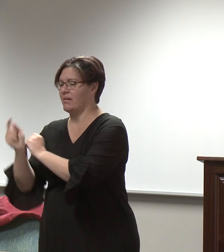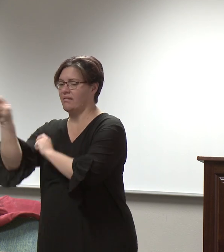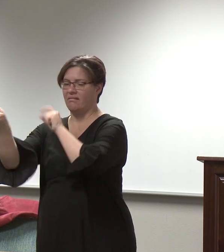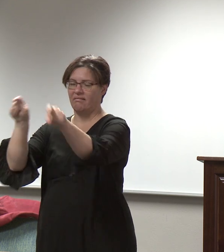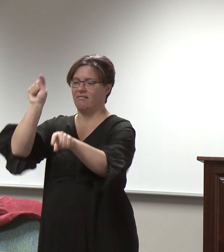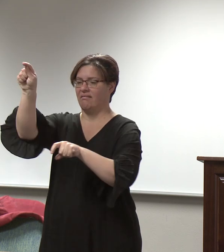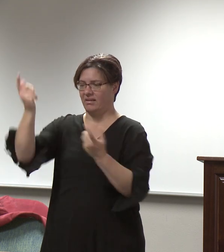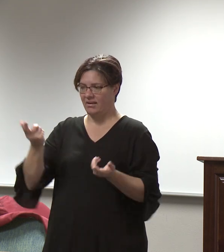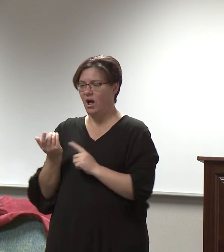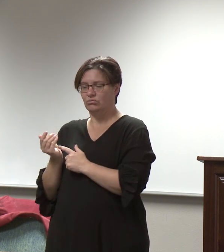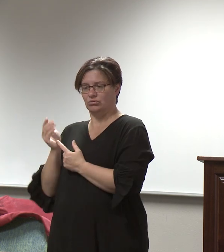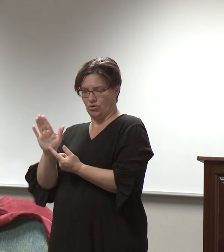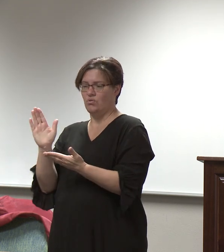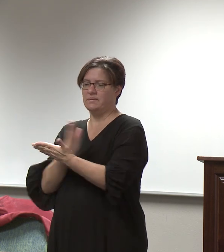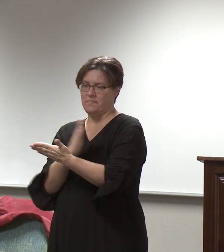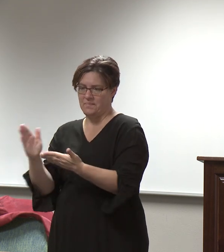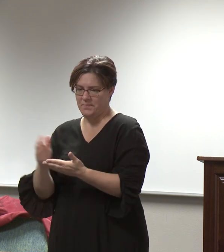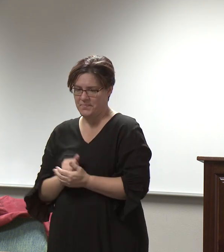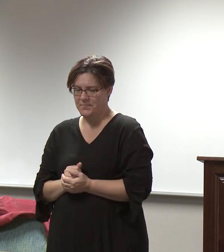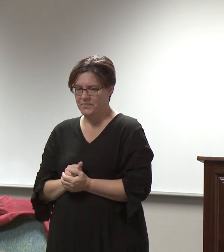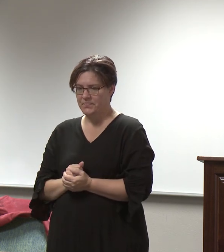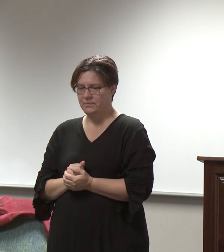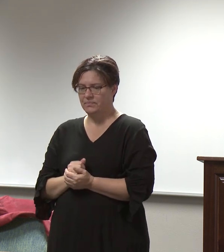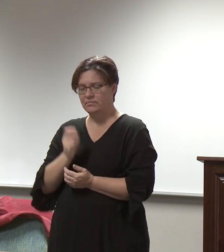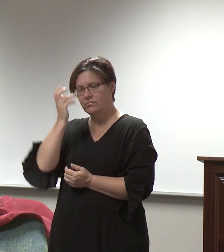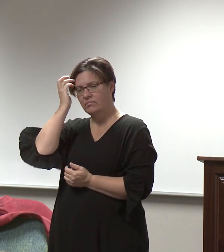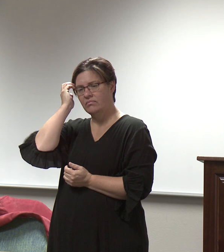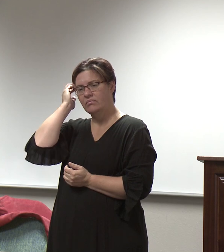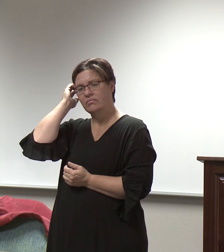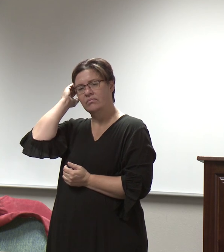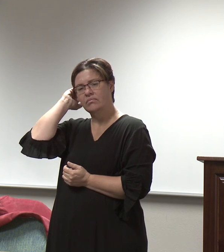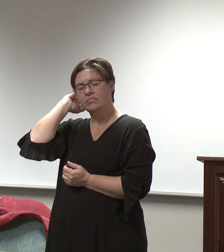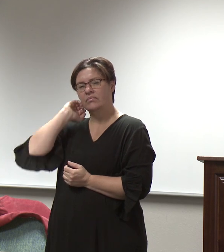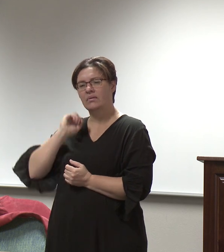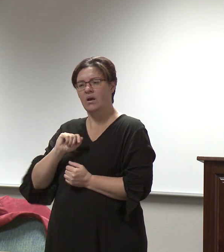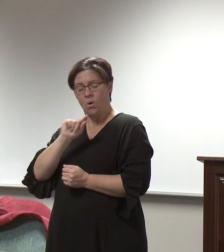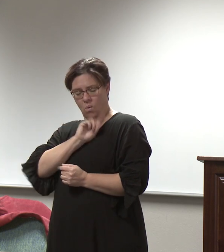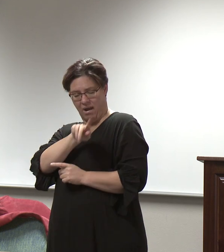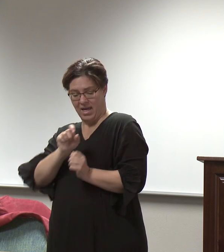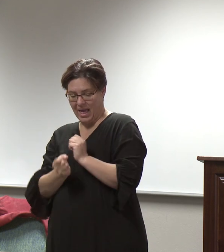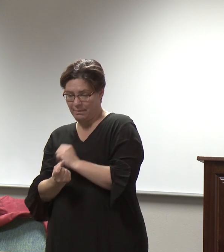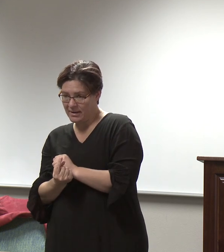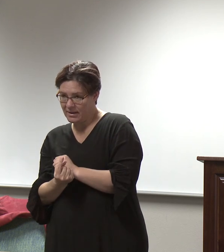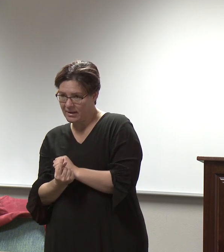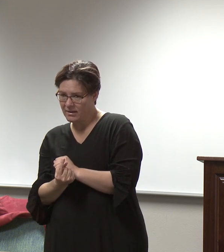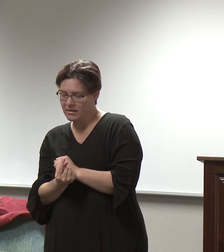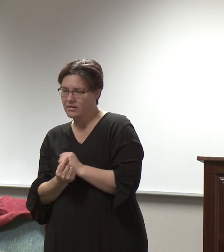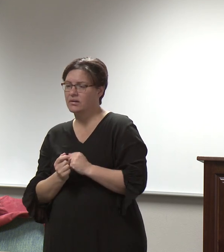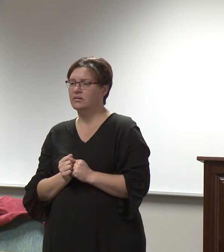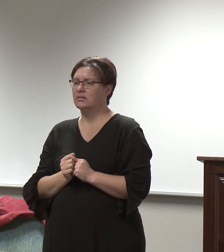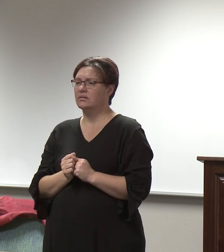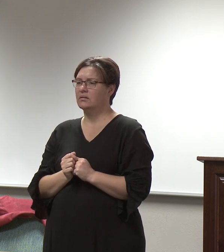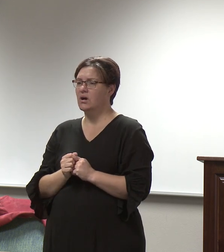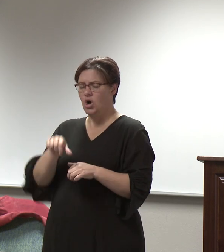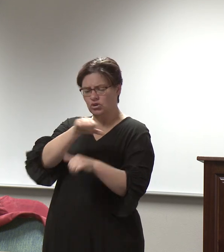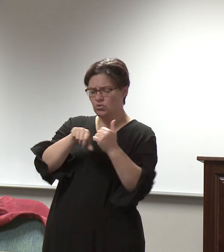to illustrate some of them. So it is because of that we don't see that our societies